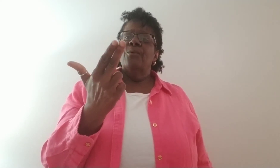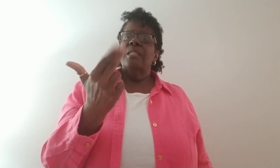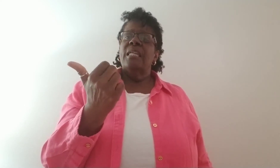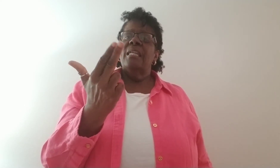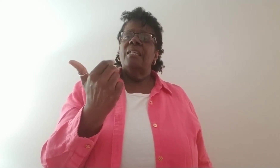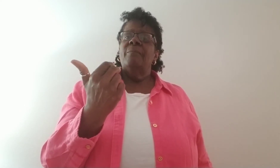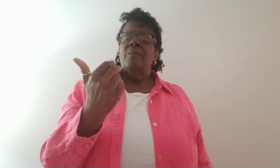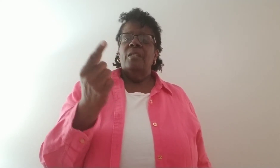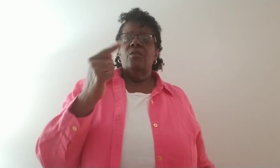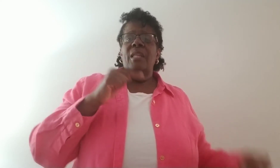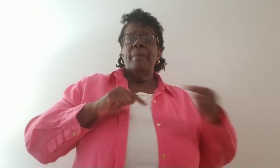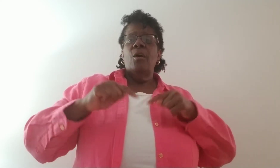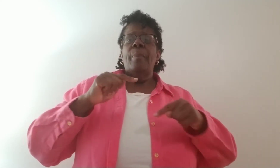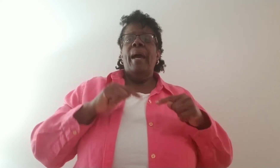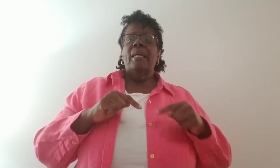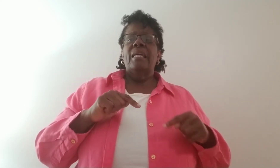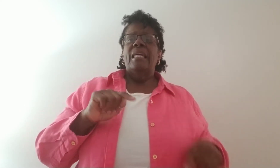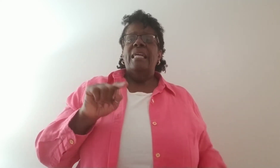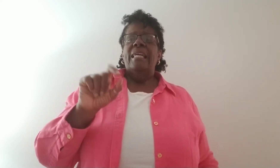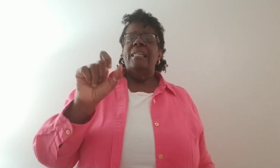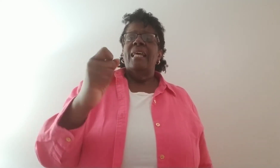13. So let me go back. 11.